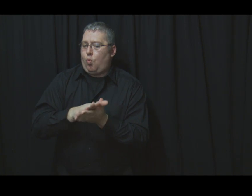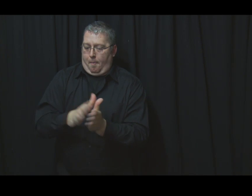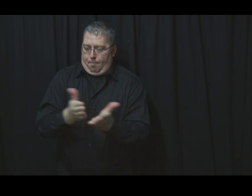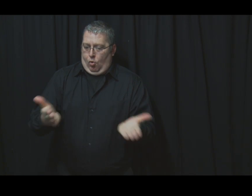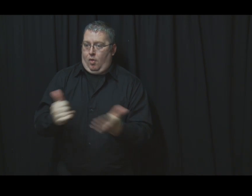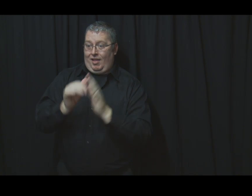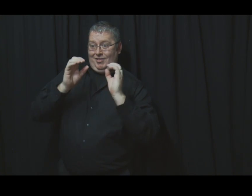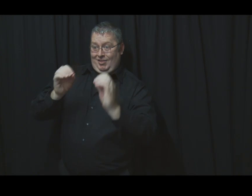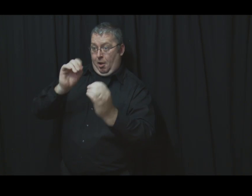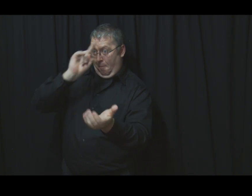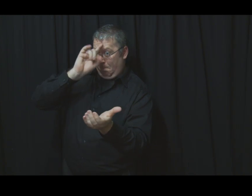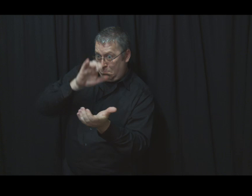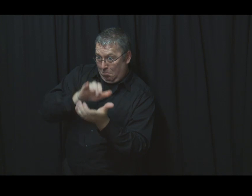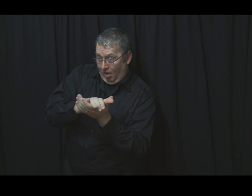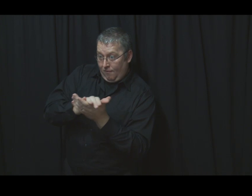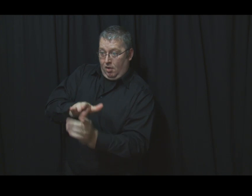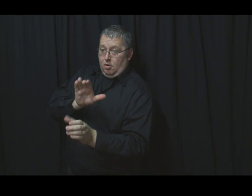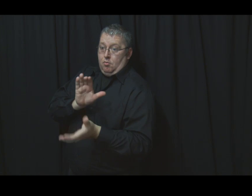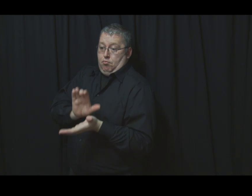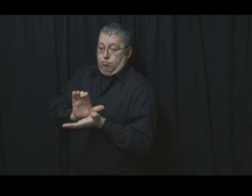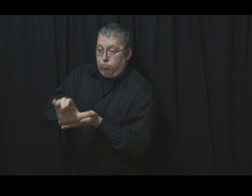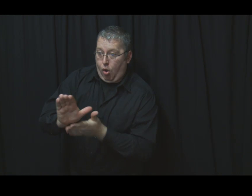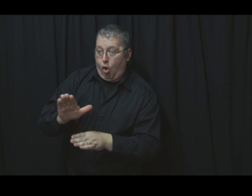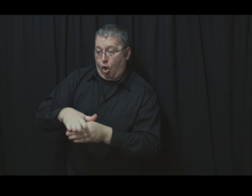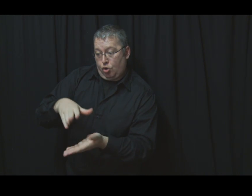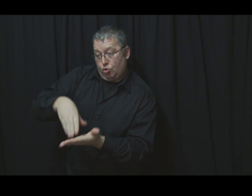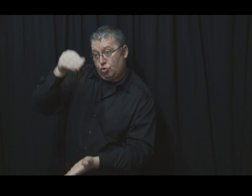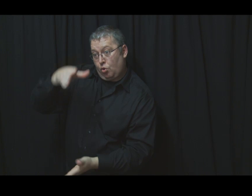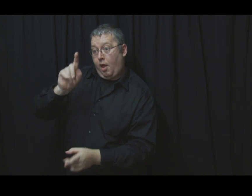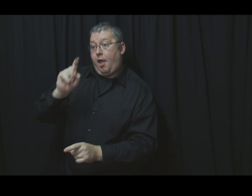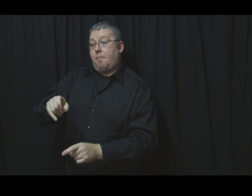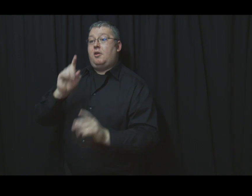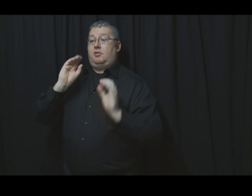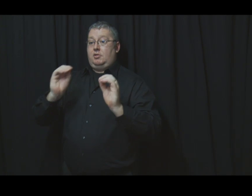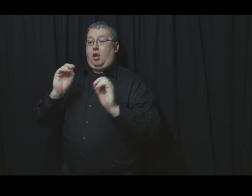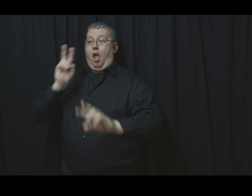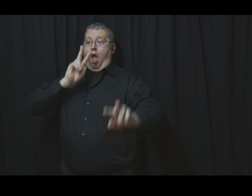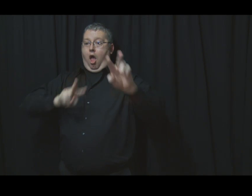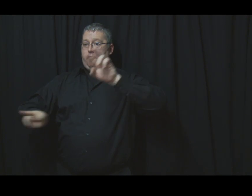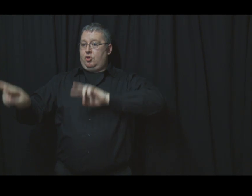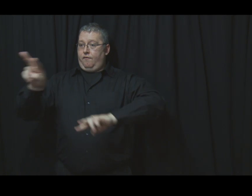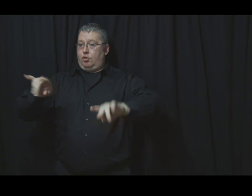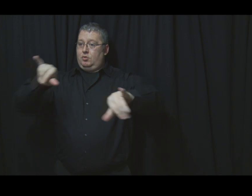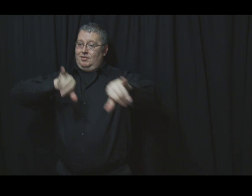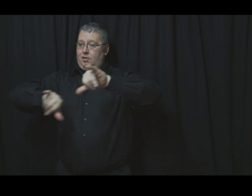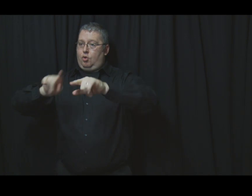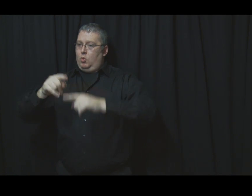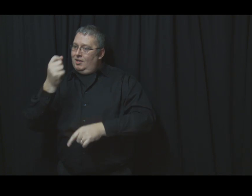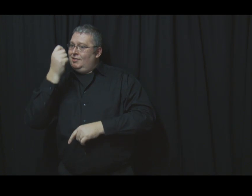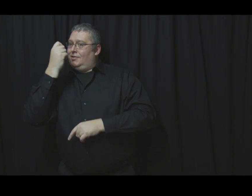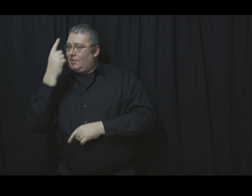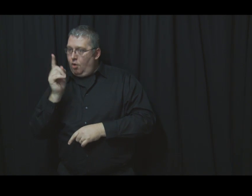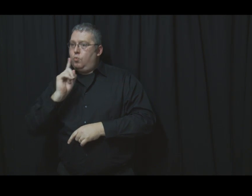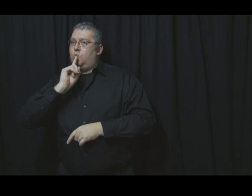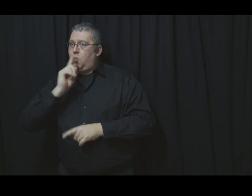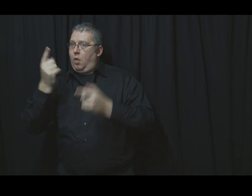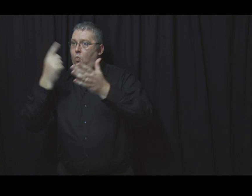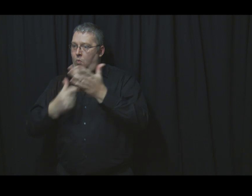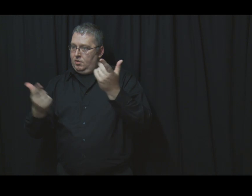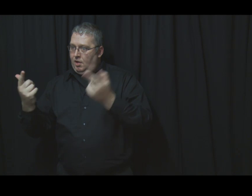a belief, imposing it on students, and they need to be teaching them observational science to understand the reality of what's